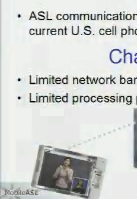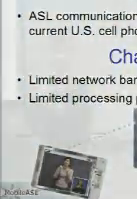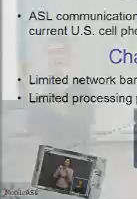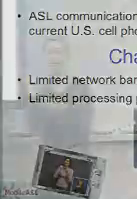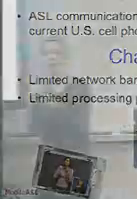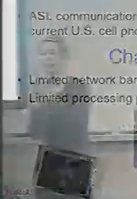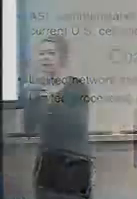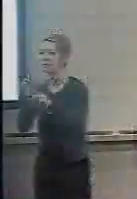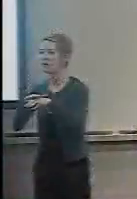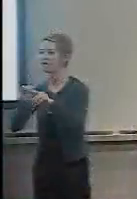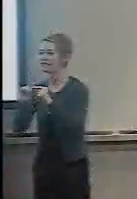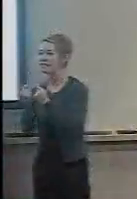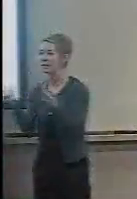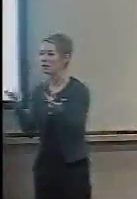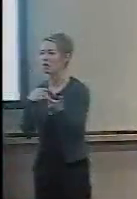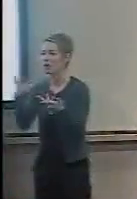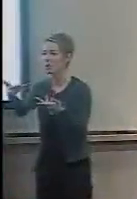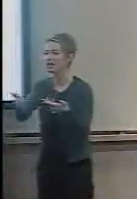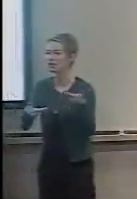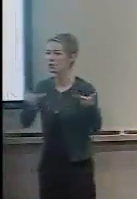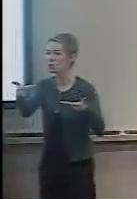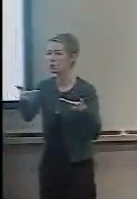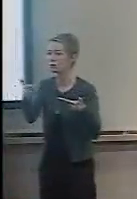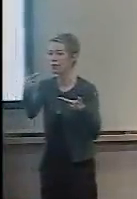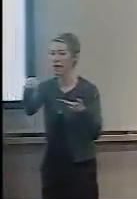members of the team here actually. I'd like to introduce